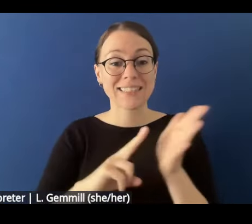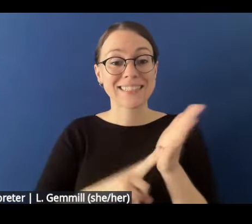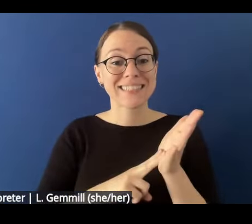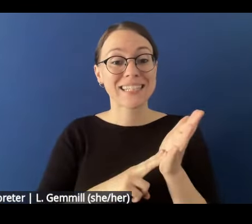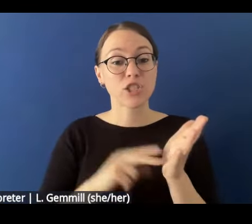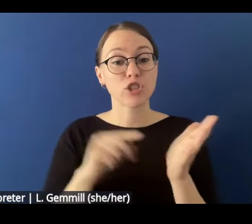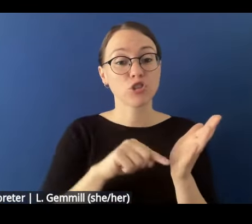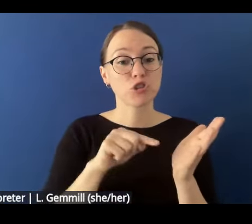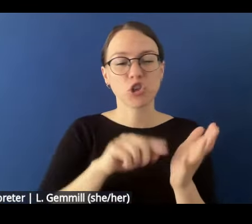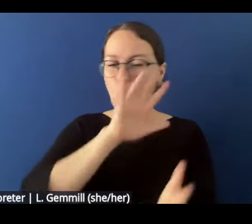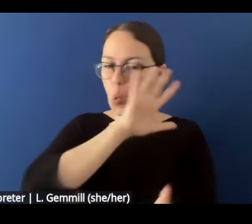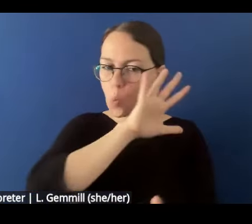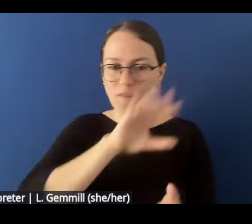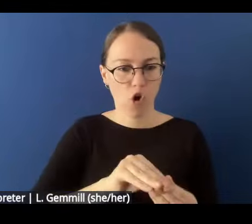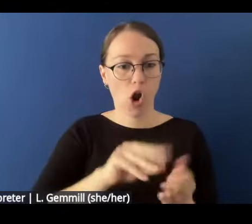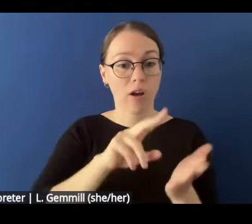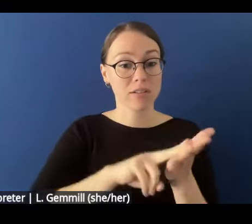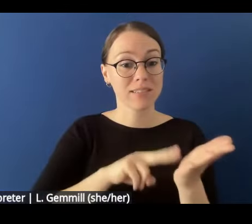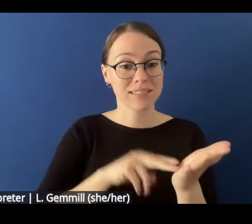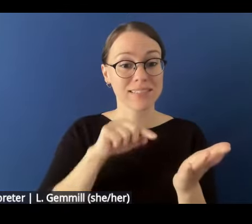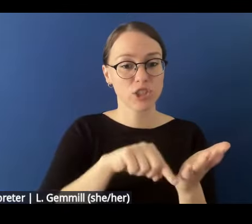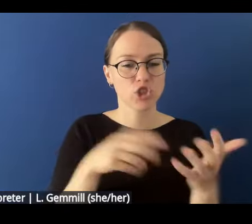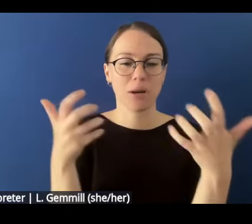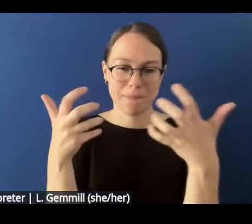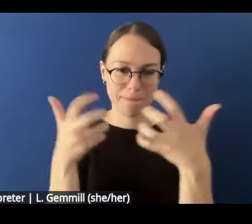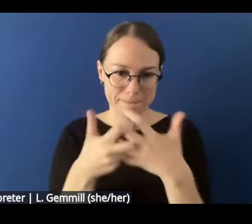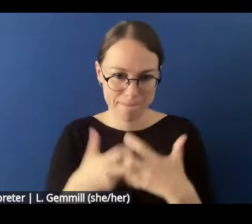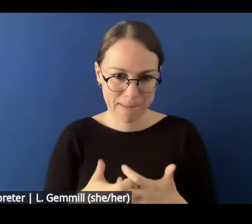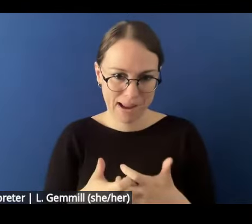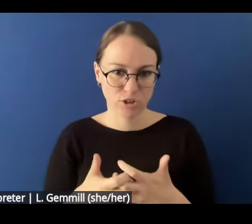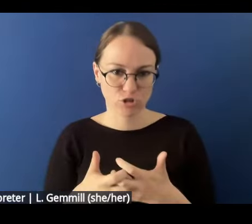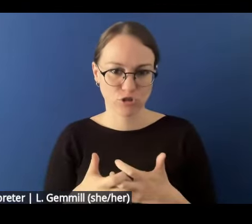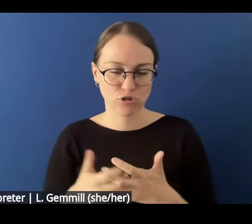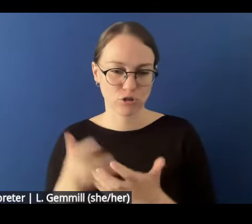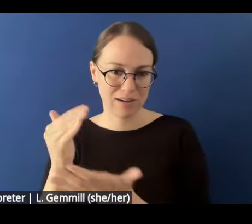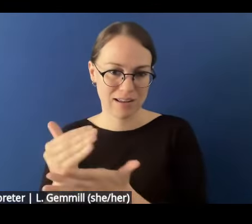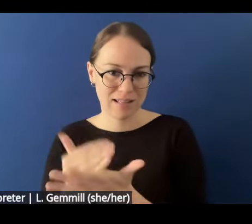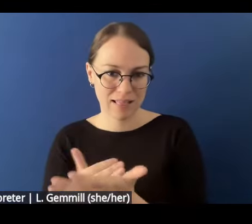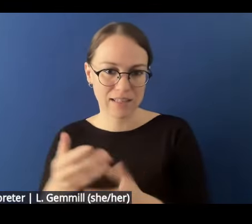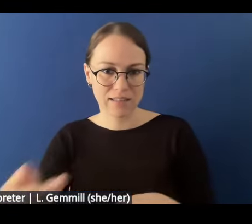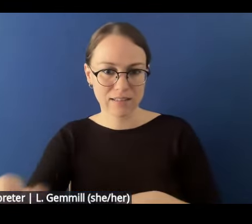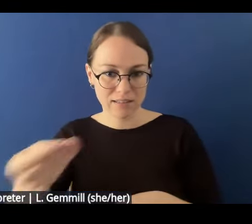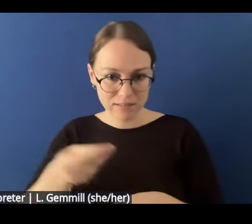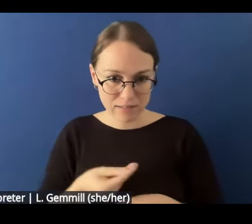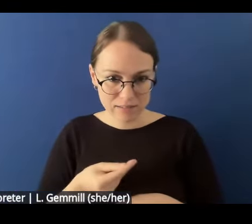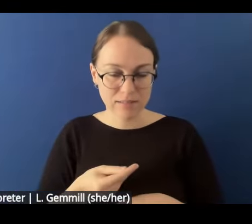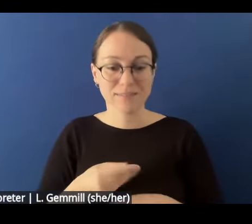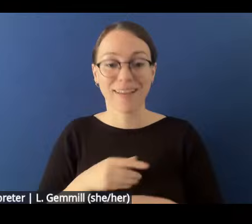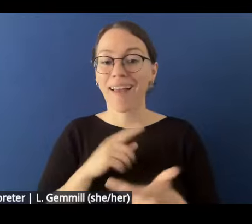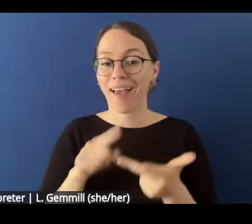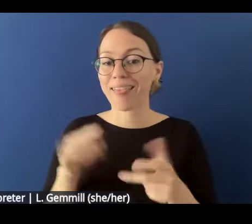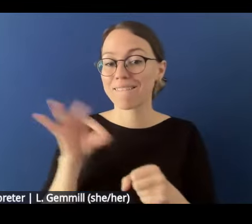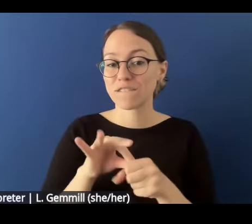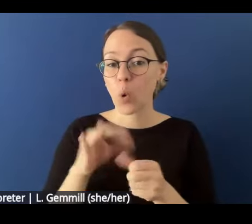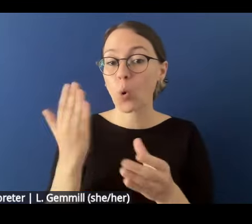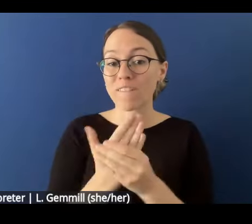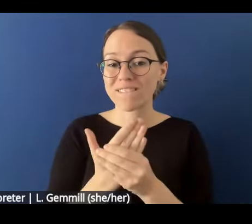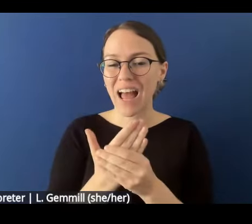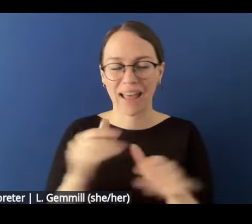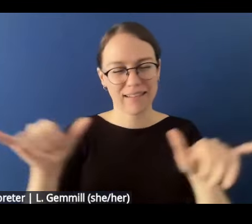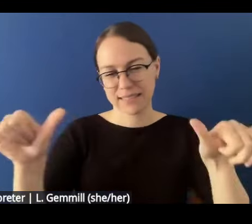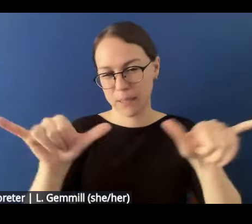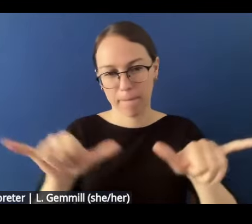driver's license signature exemplar that we were provided, or they matched the signature that was contained in the qualified voter file with the same, using